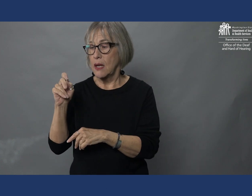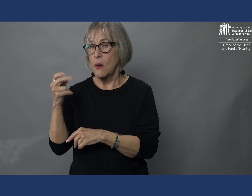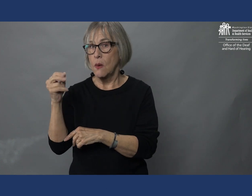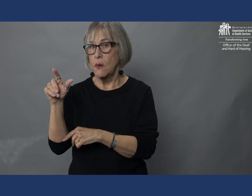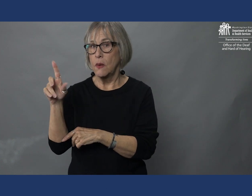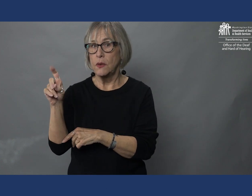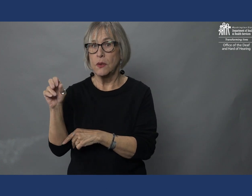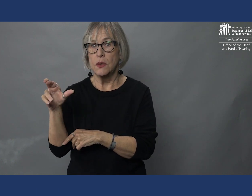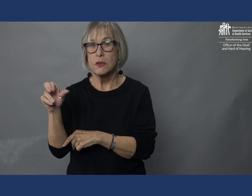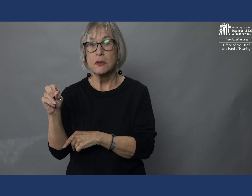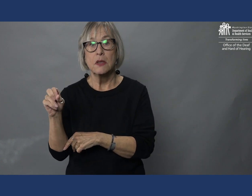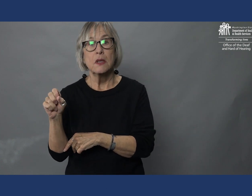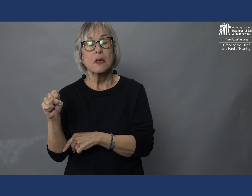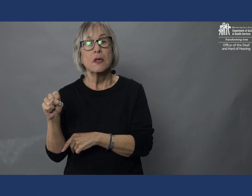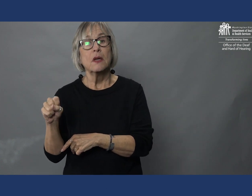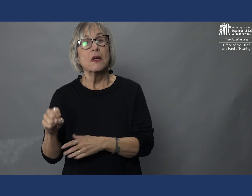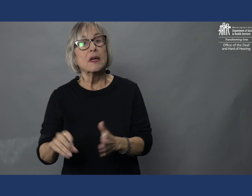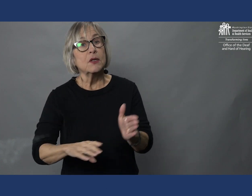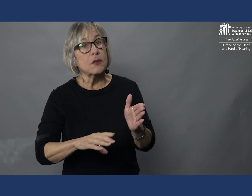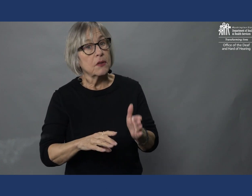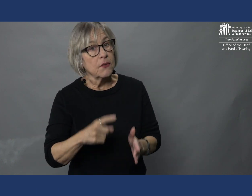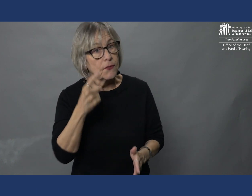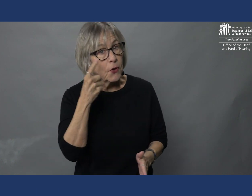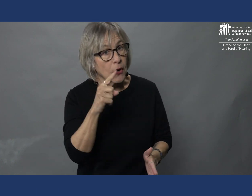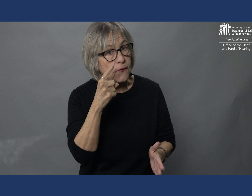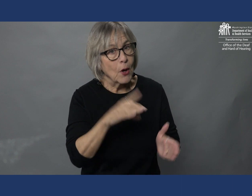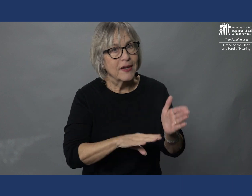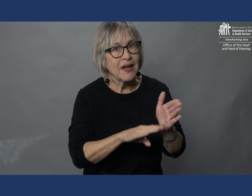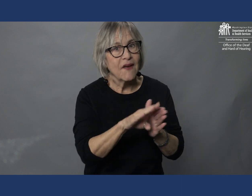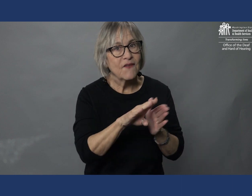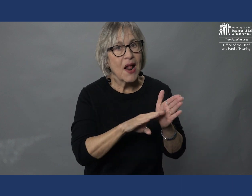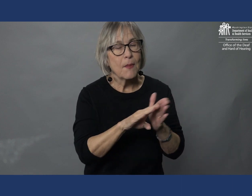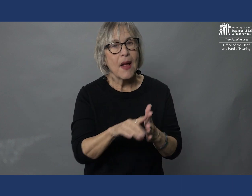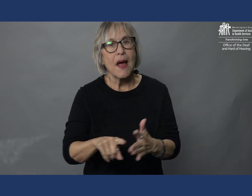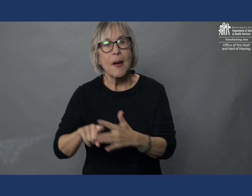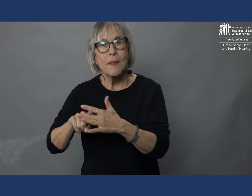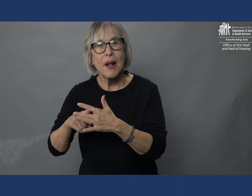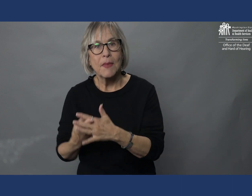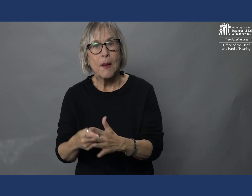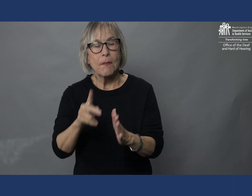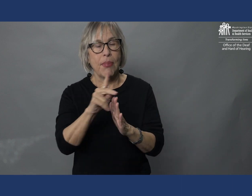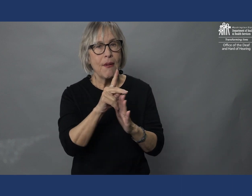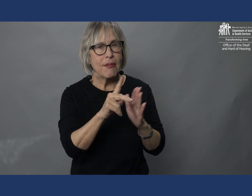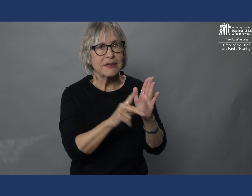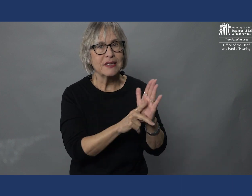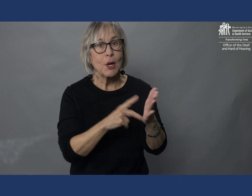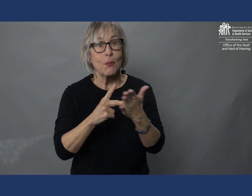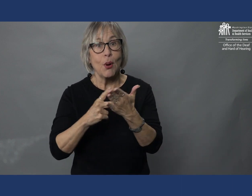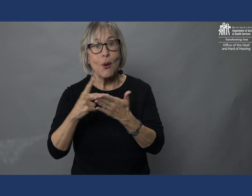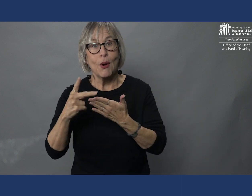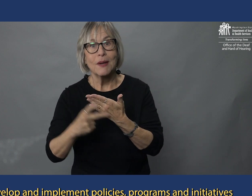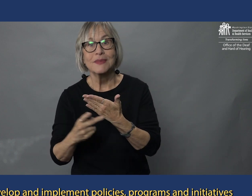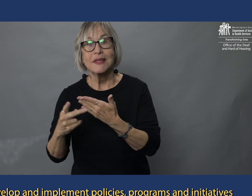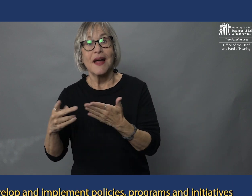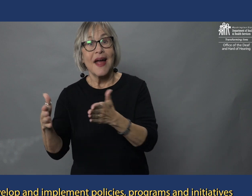Additionally, we also collaborate with governmental, business, and community stakeholders to develop and